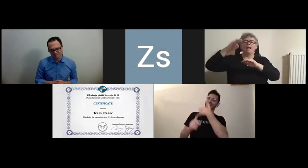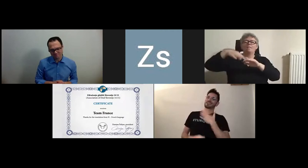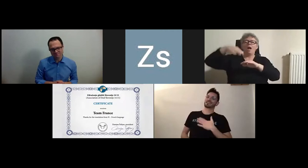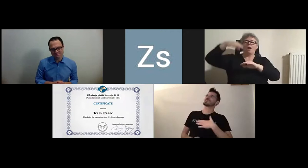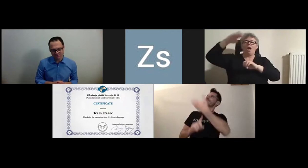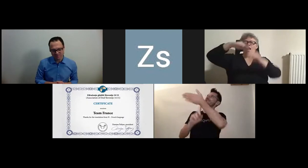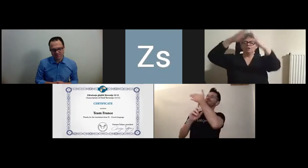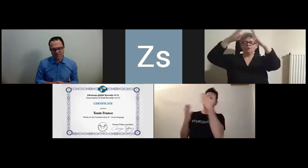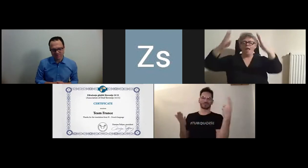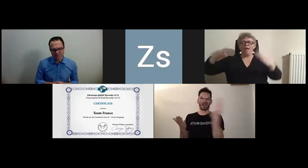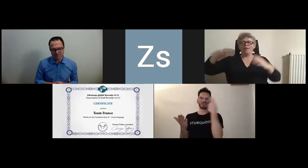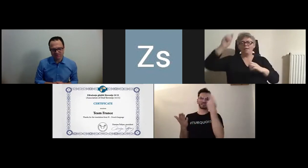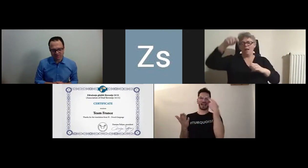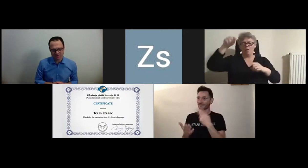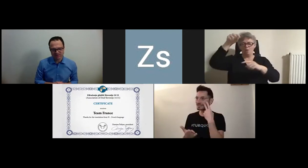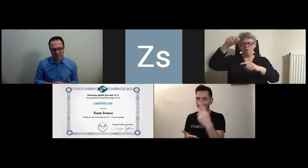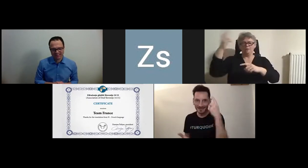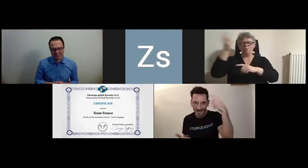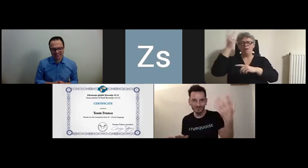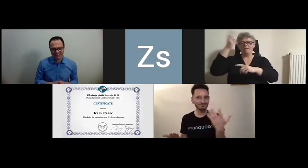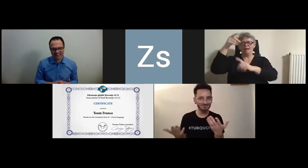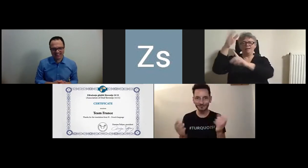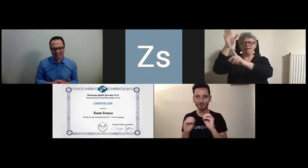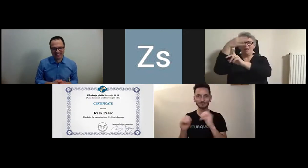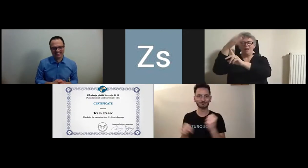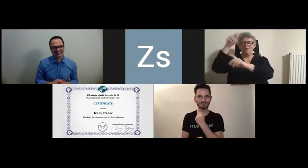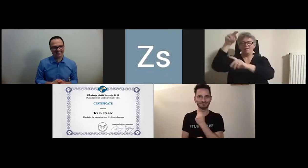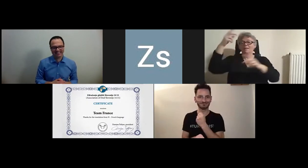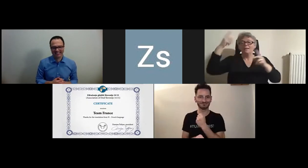But we made it to the top. We planted our flags.